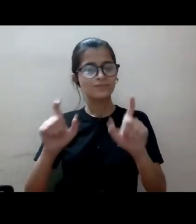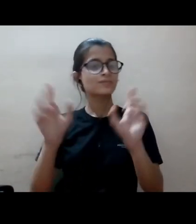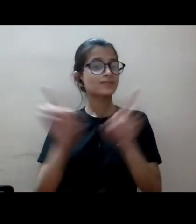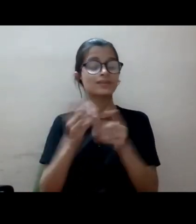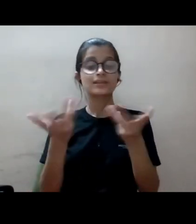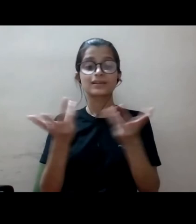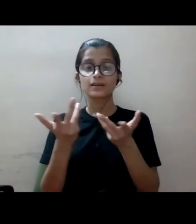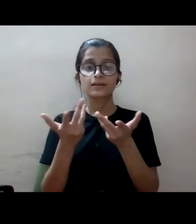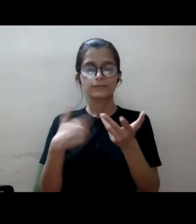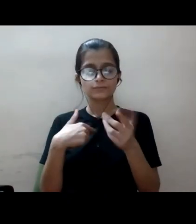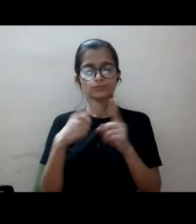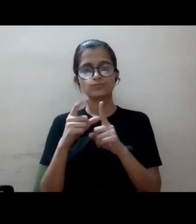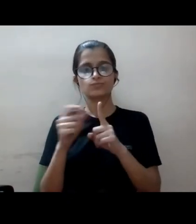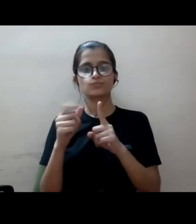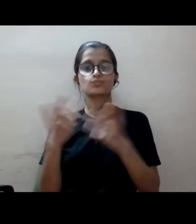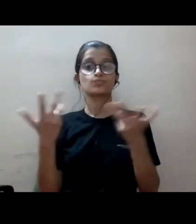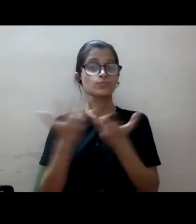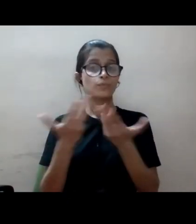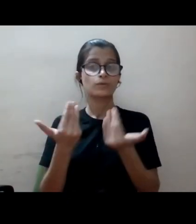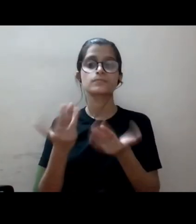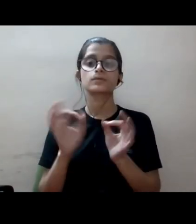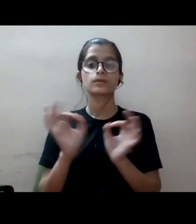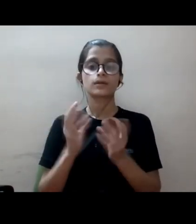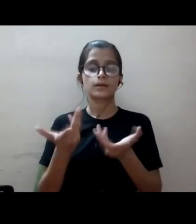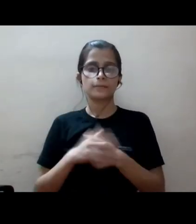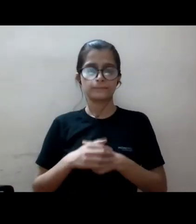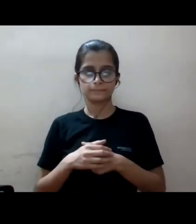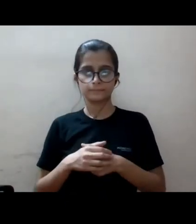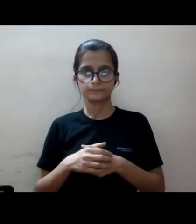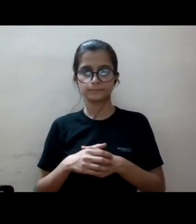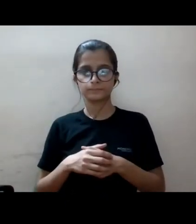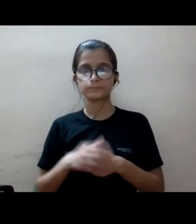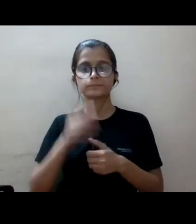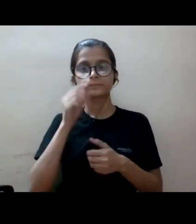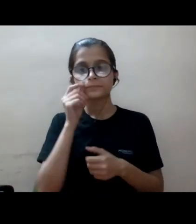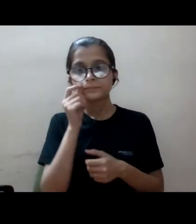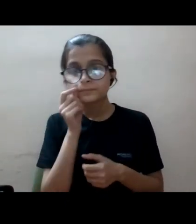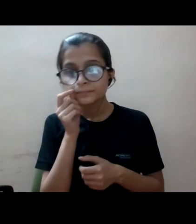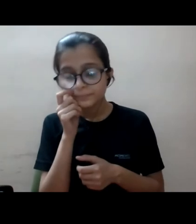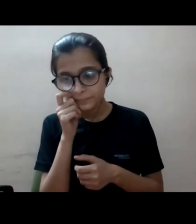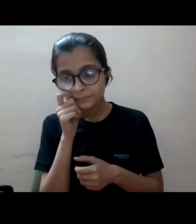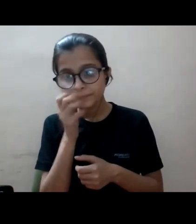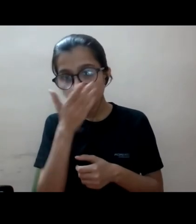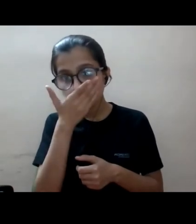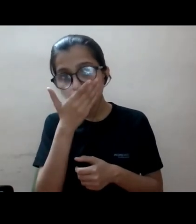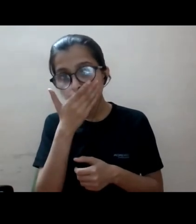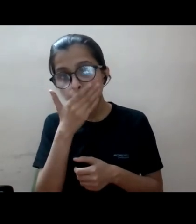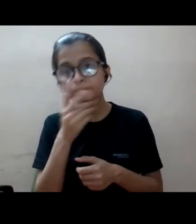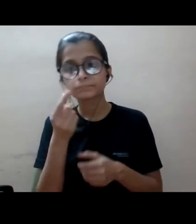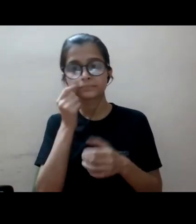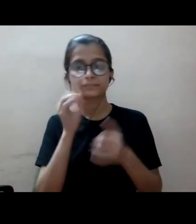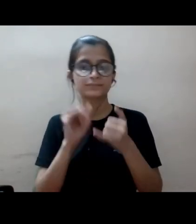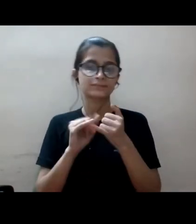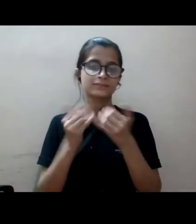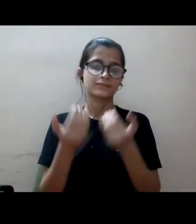Indeed. Thank you so much. Yes. Yeah. Since Somesh hasn't exercised the guillotine, I can take one more question right